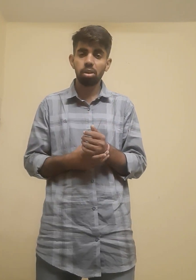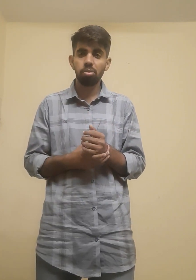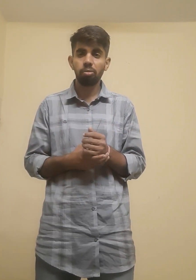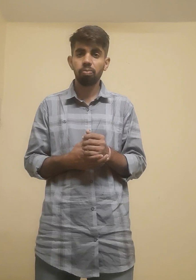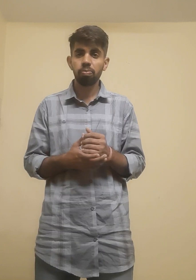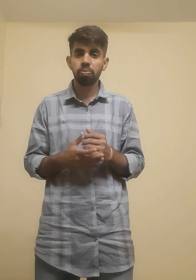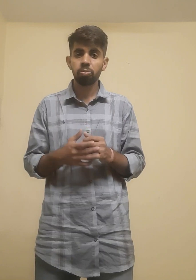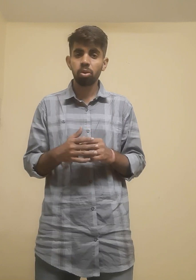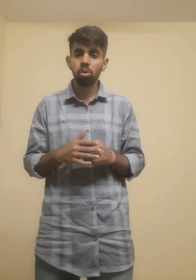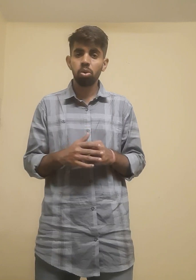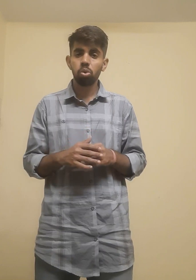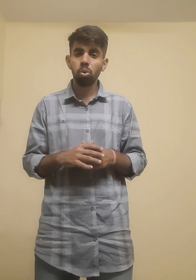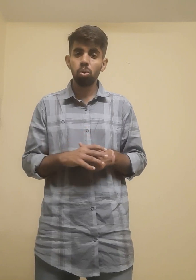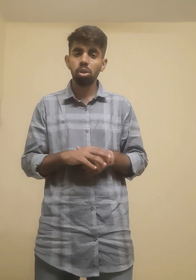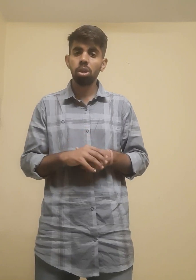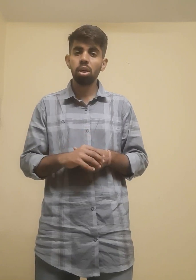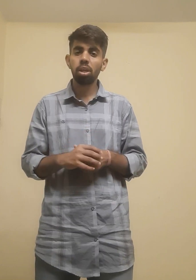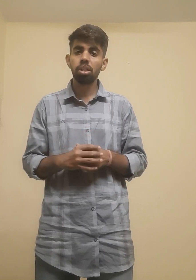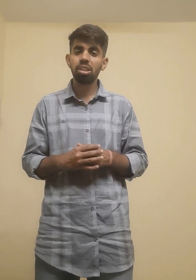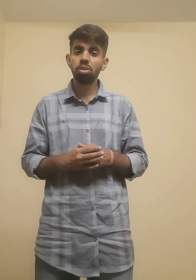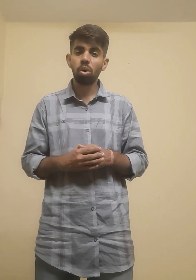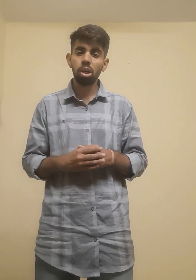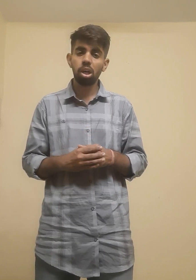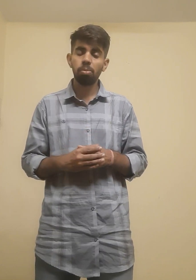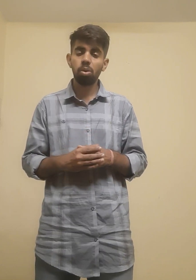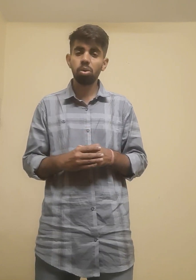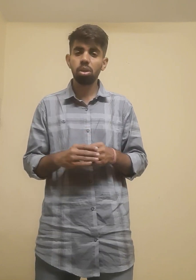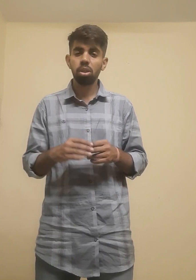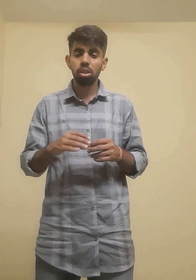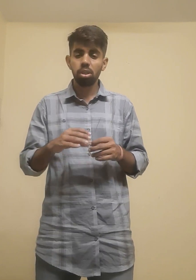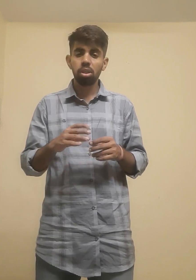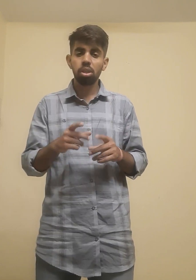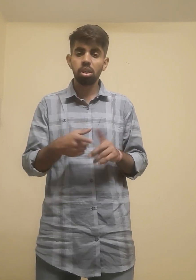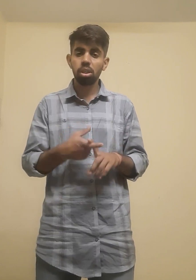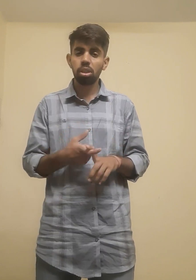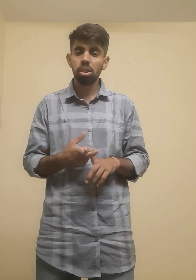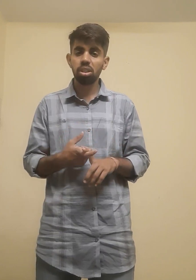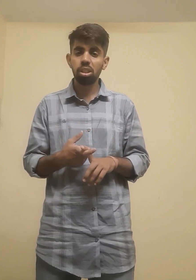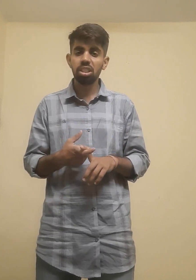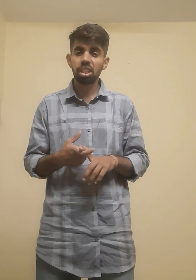method. So this is all about the this